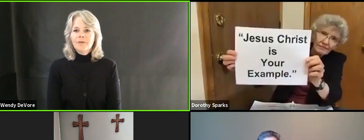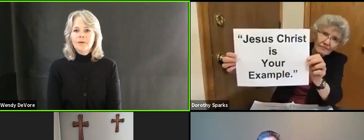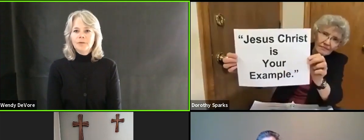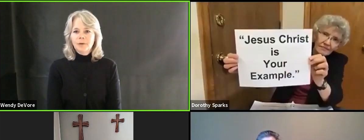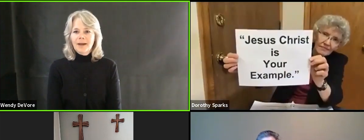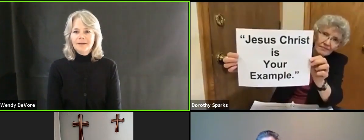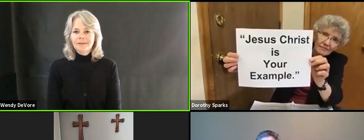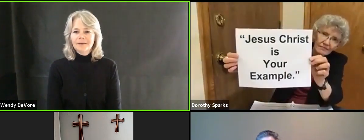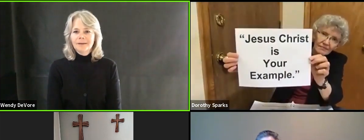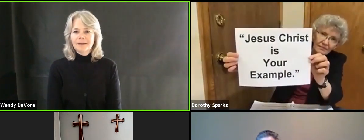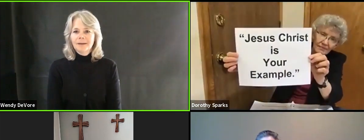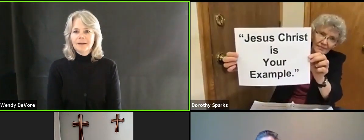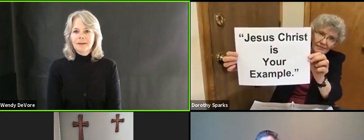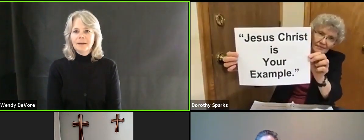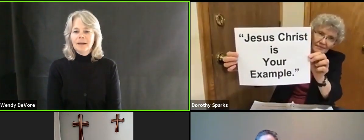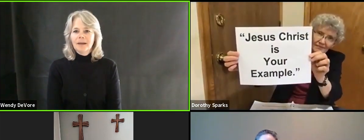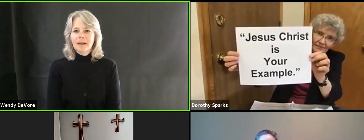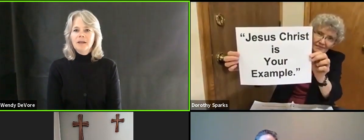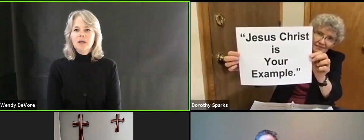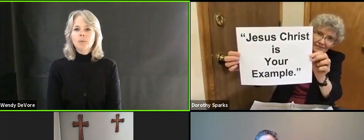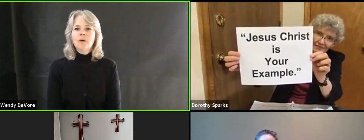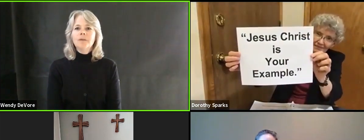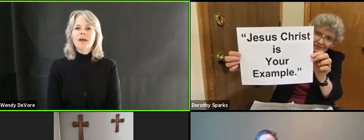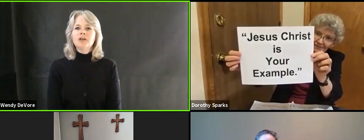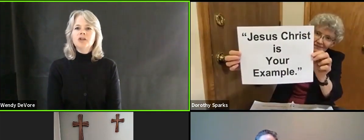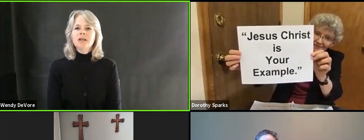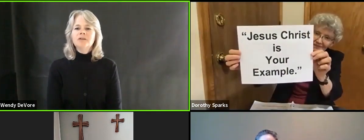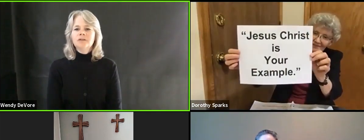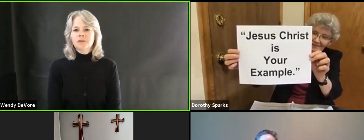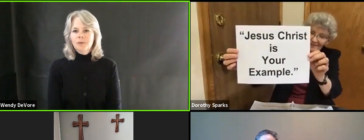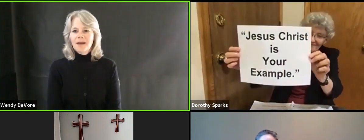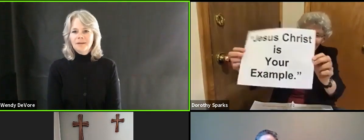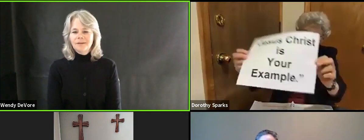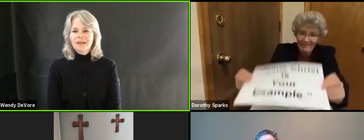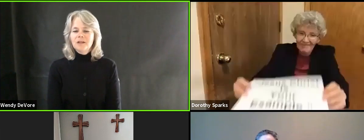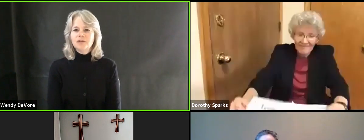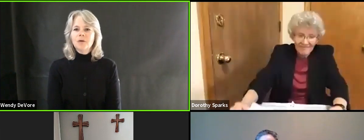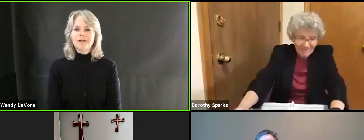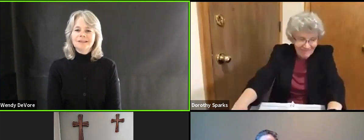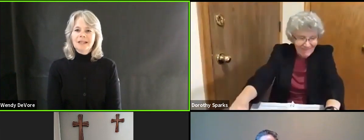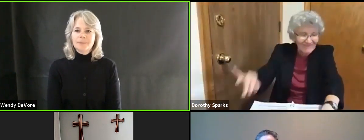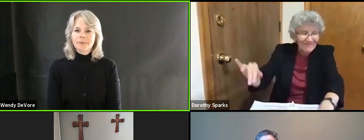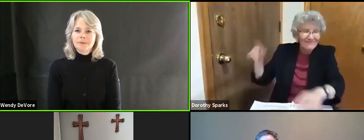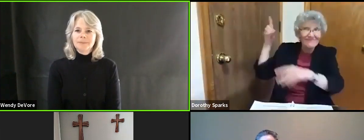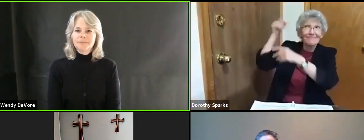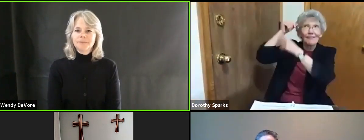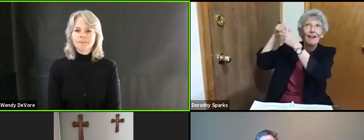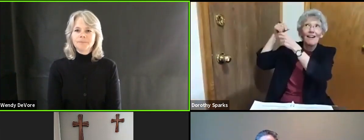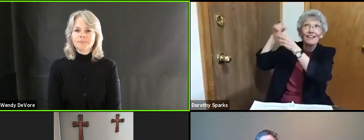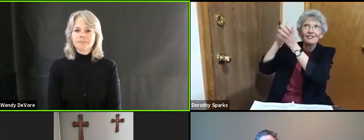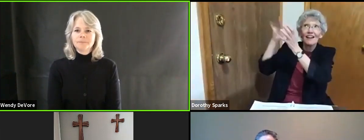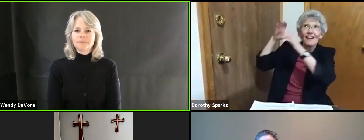the life of Christ. And he wrote that Jesus Christ is your example.